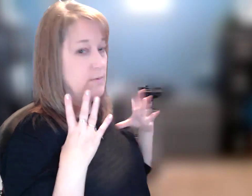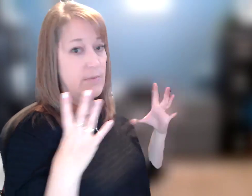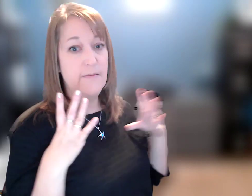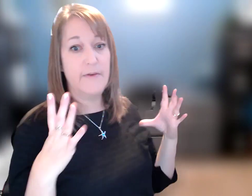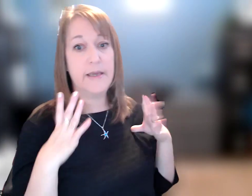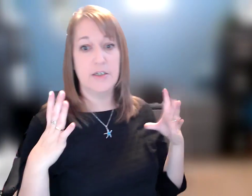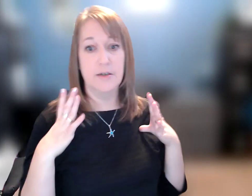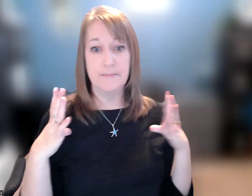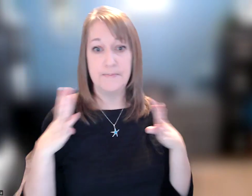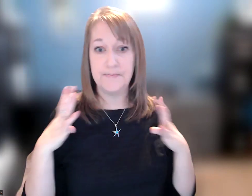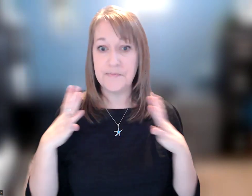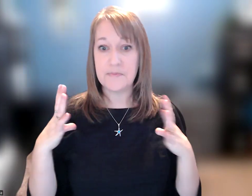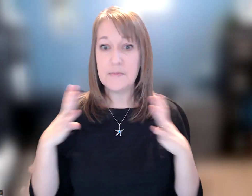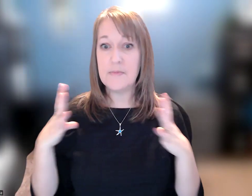but vacation.